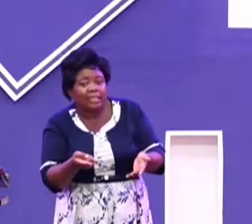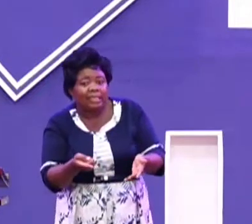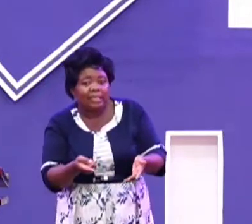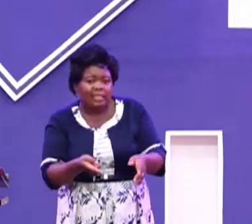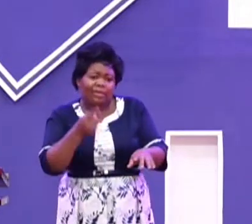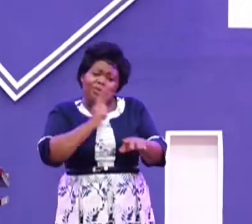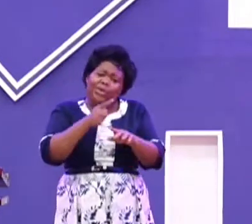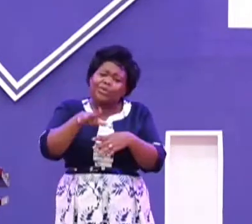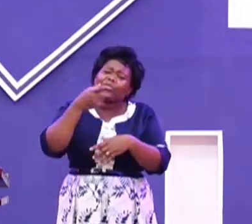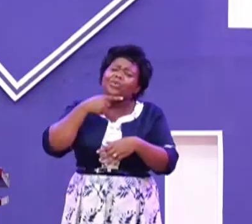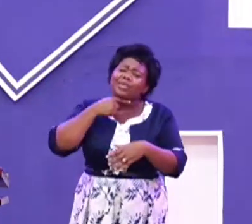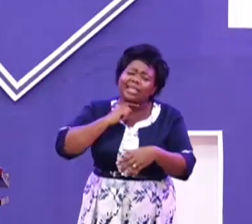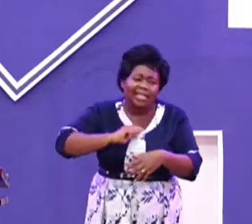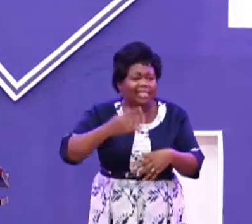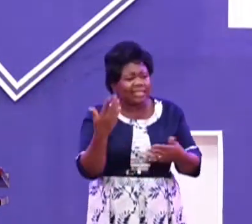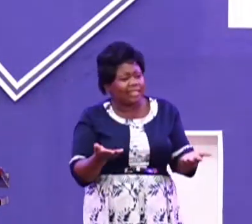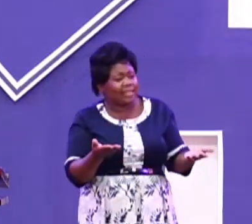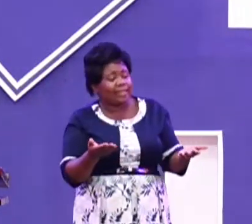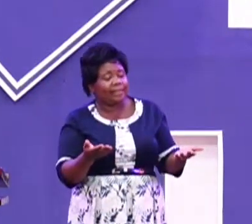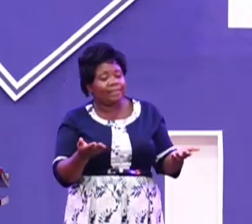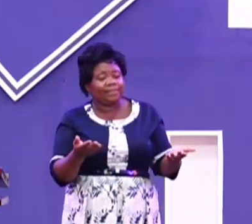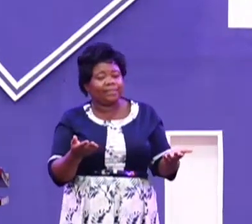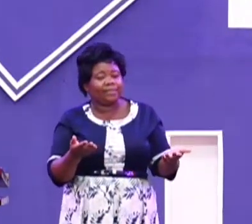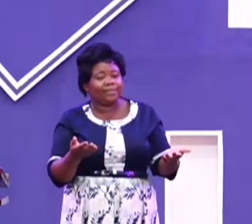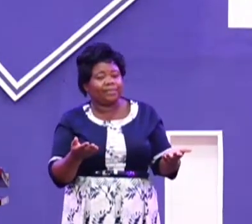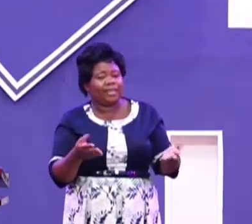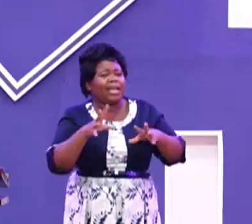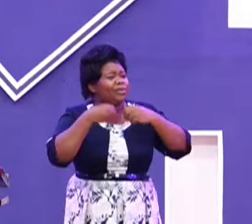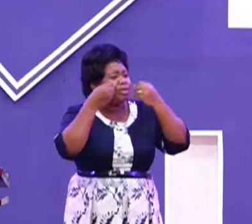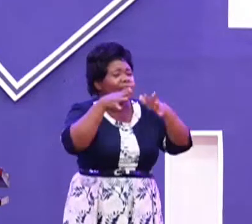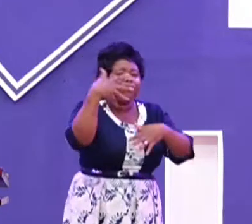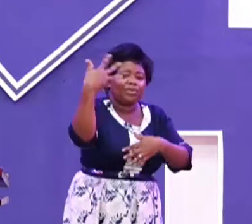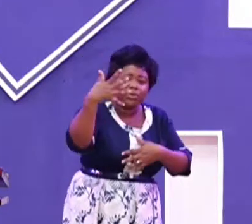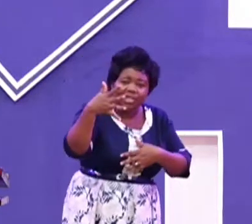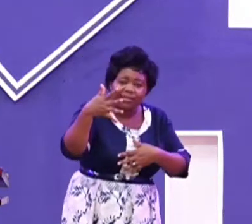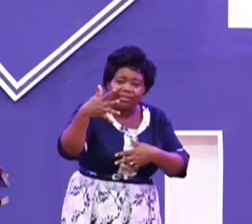When were you thirsty? And we gave you drink.